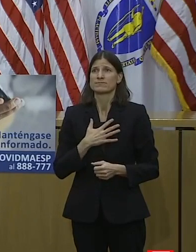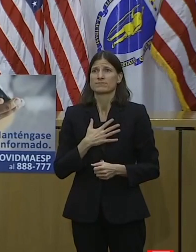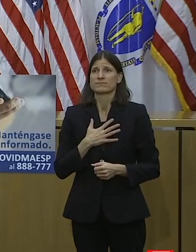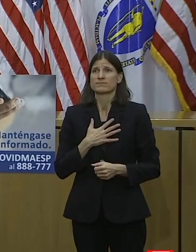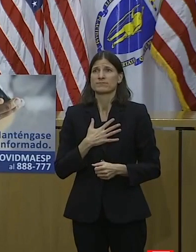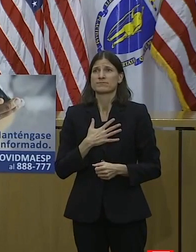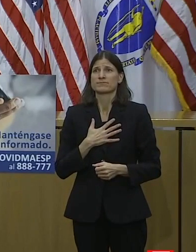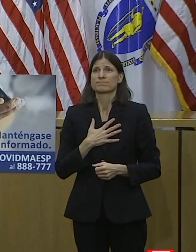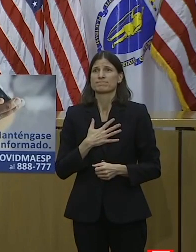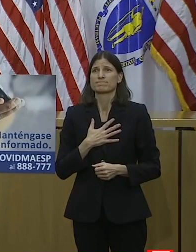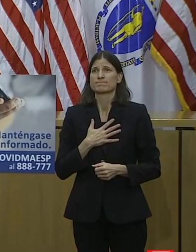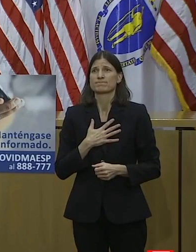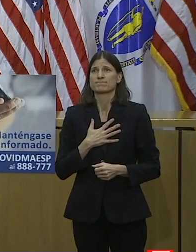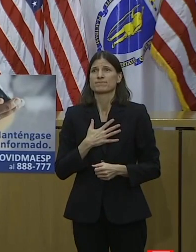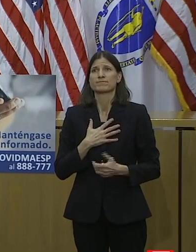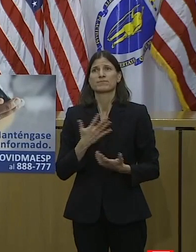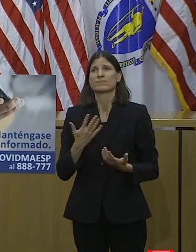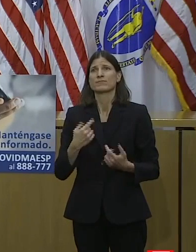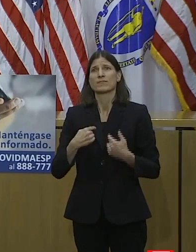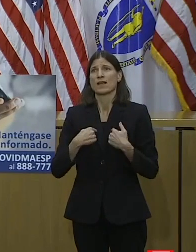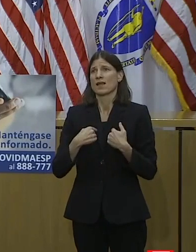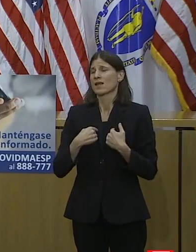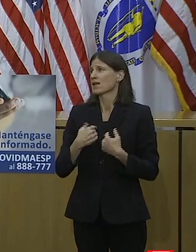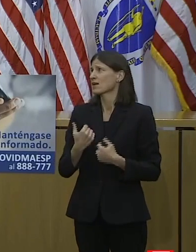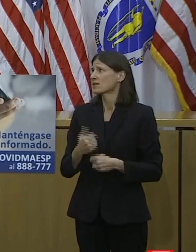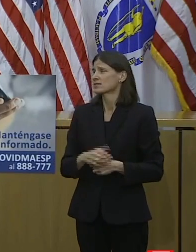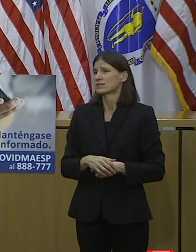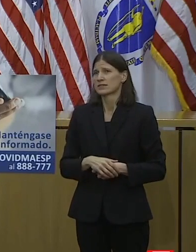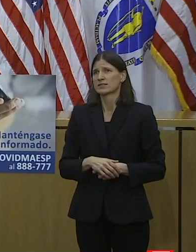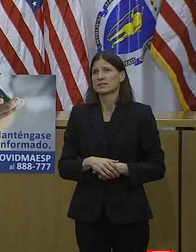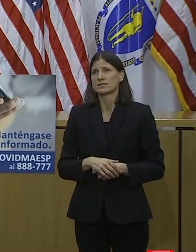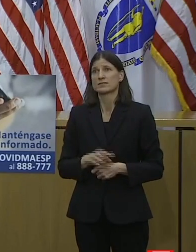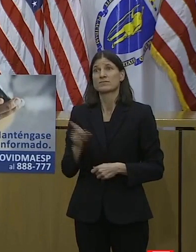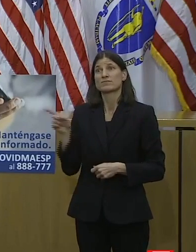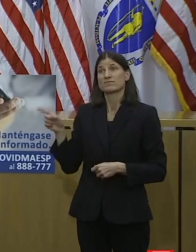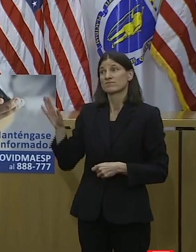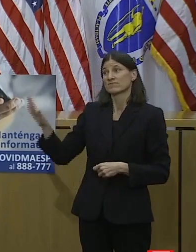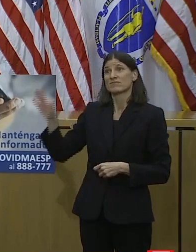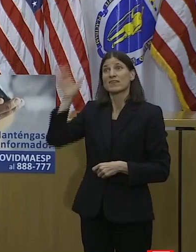and even on these goofy phone calls I have with my dad, I try to